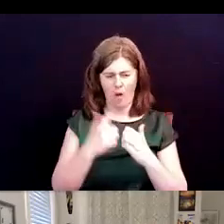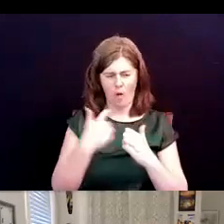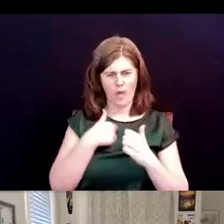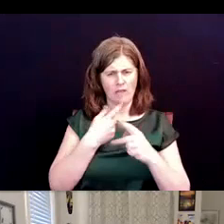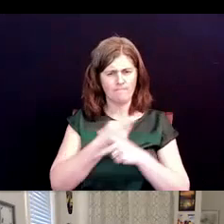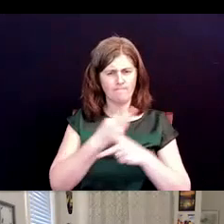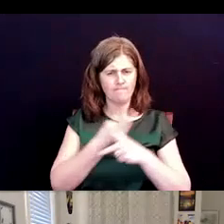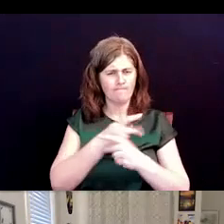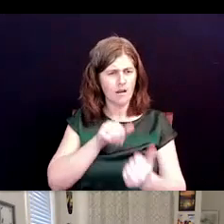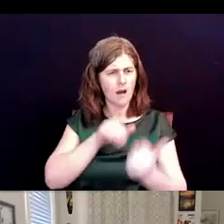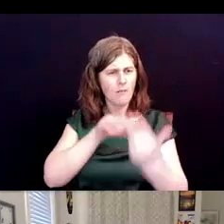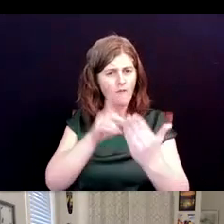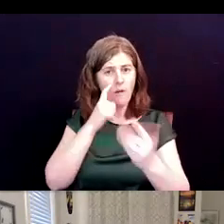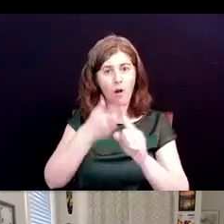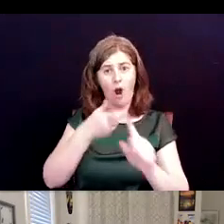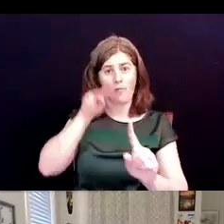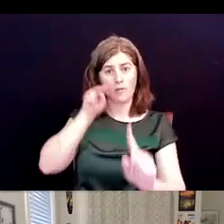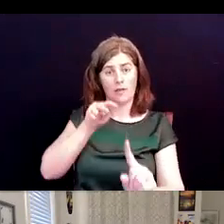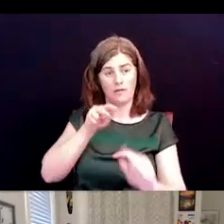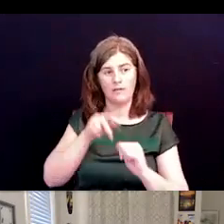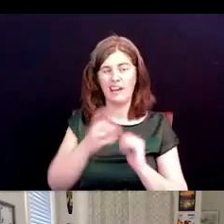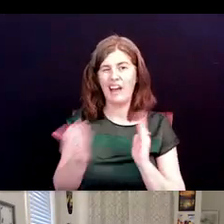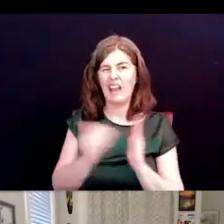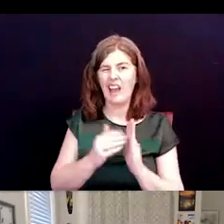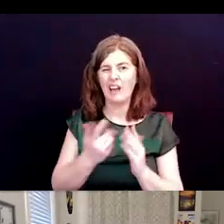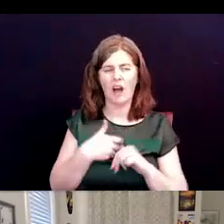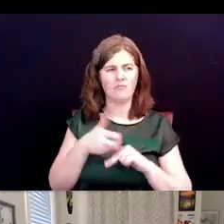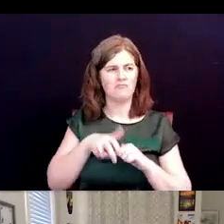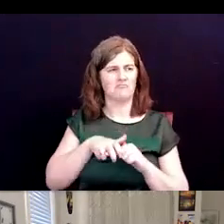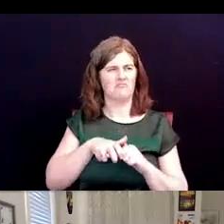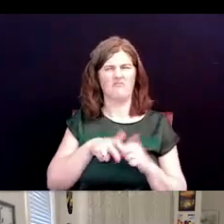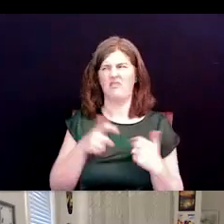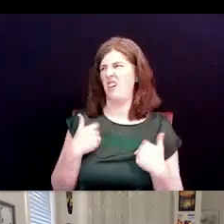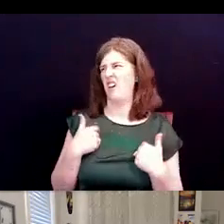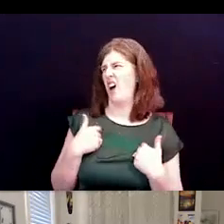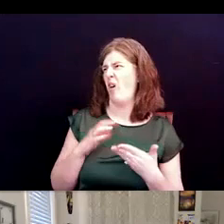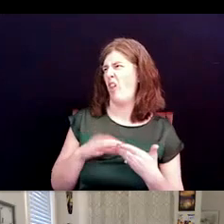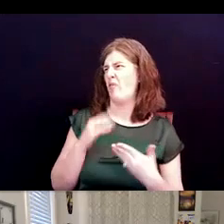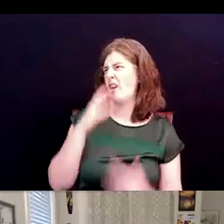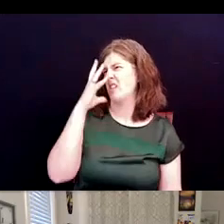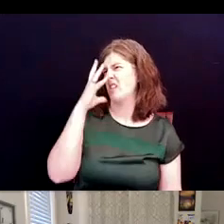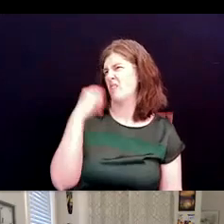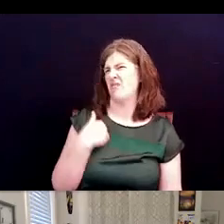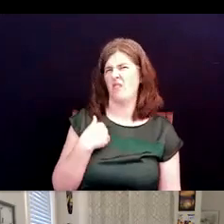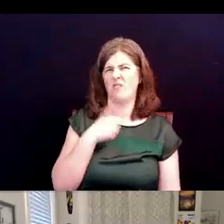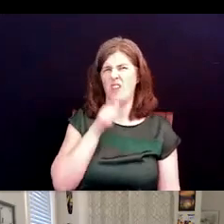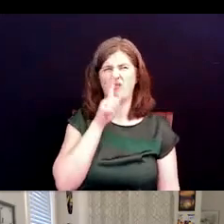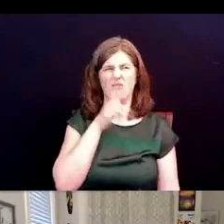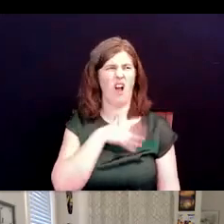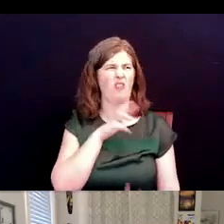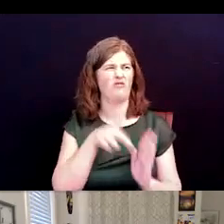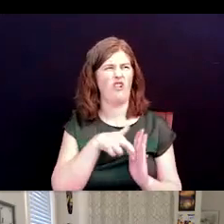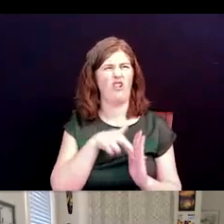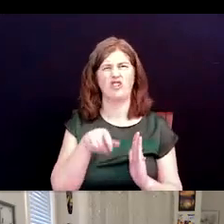our various perspectives. So again, you may be sitting here today thinking, well, I'm going to learn about sleep, but I'm not really sure what my role could or should